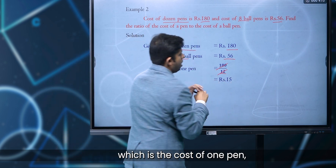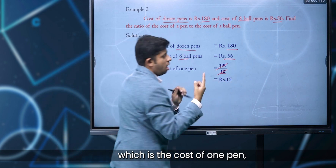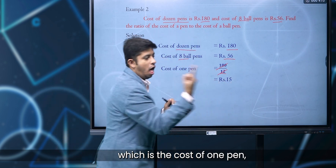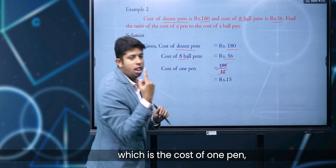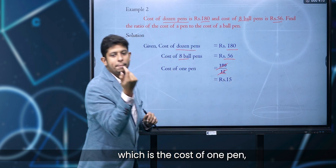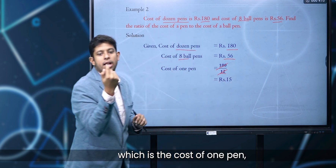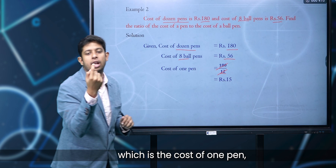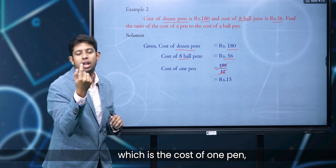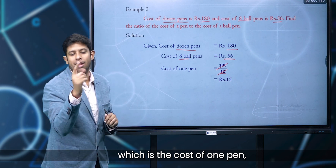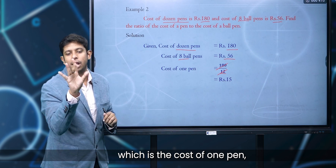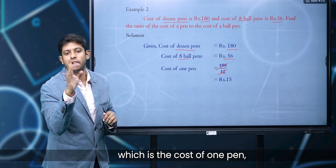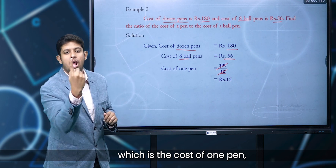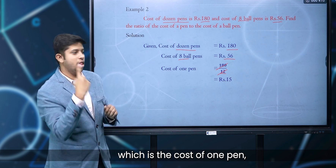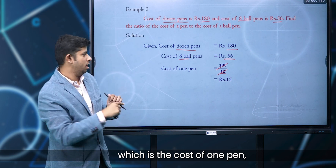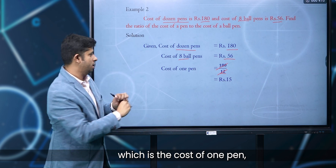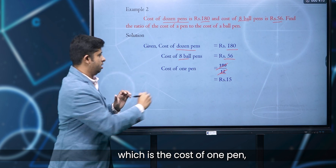which is the cost of 1 pen.